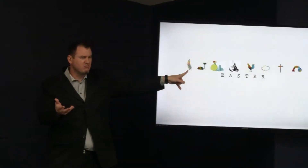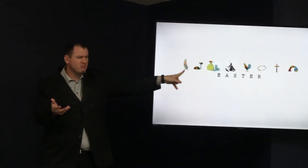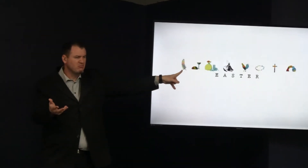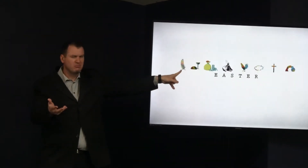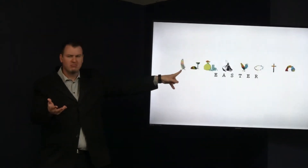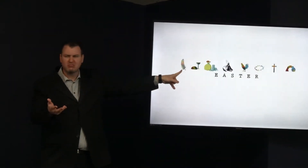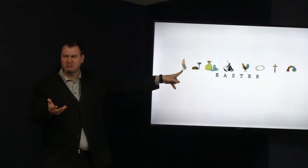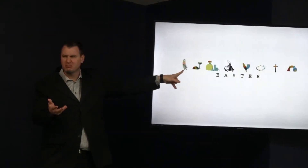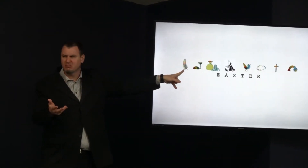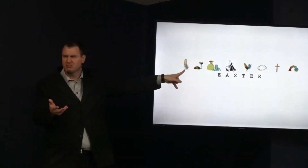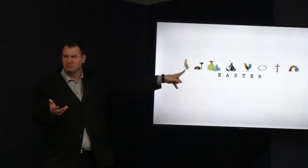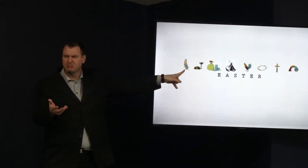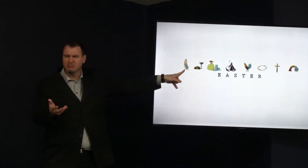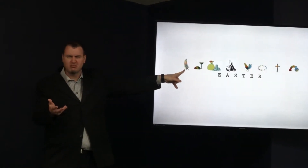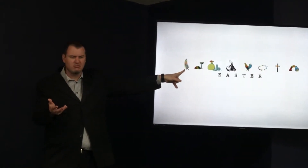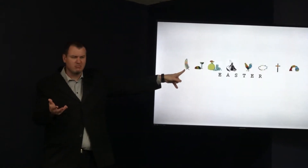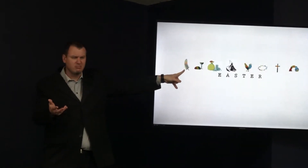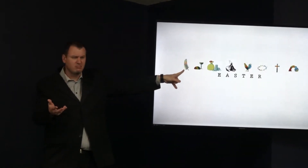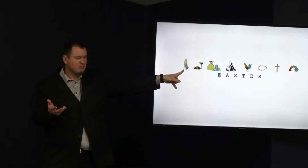first icon, what is it? It's a